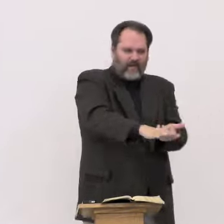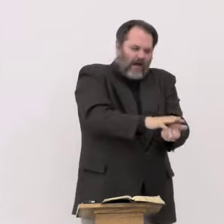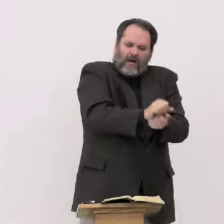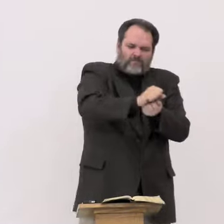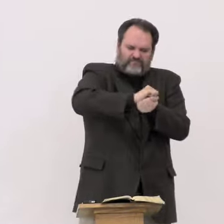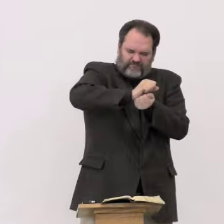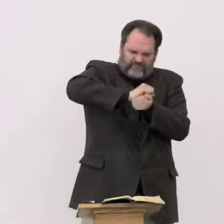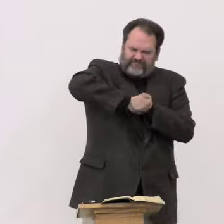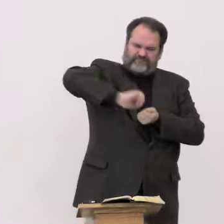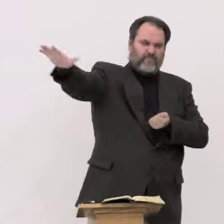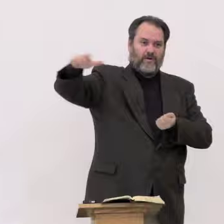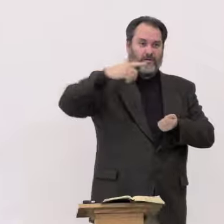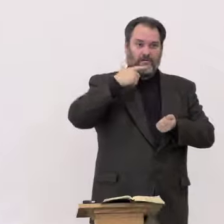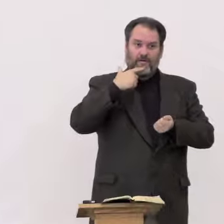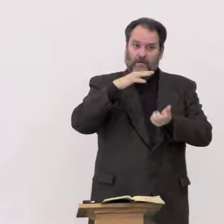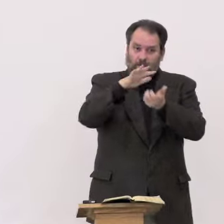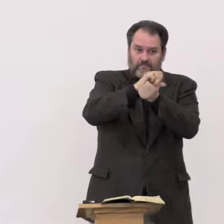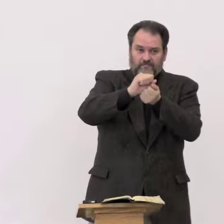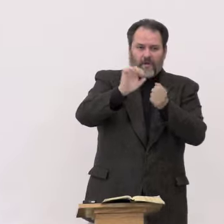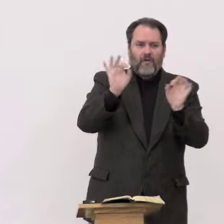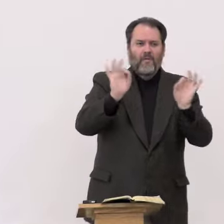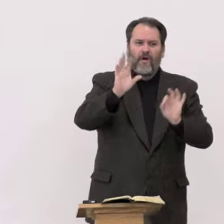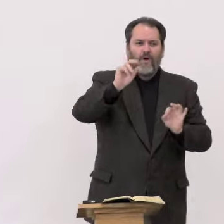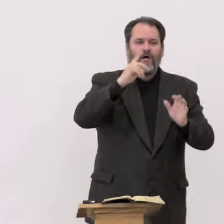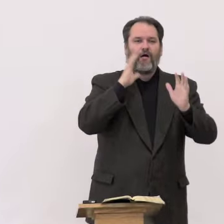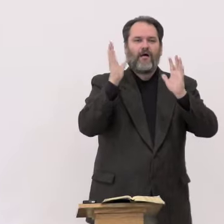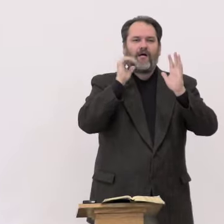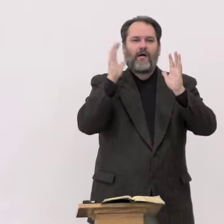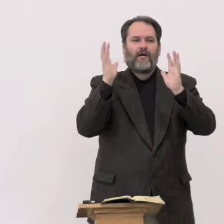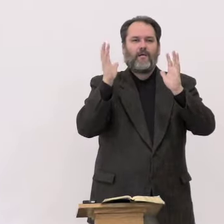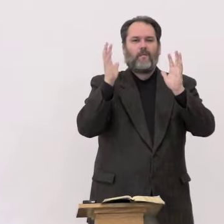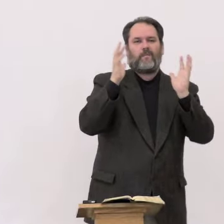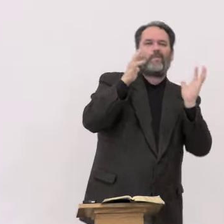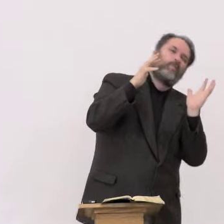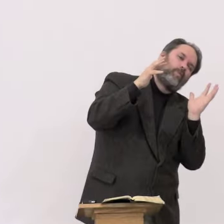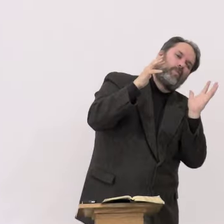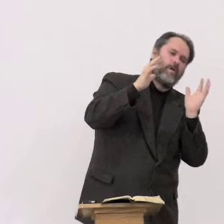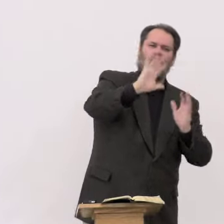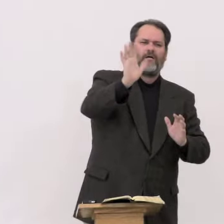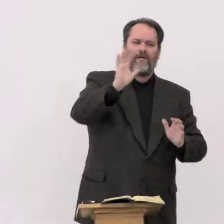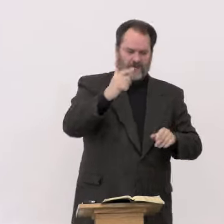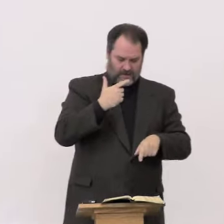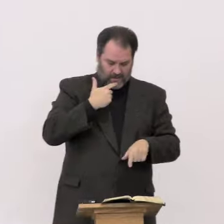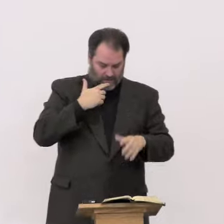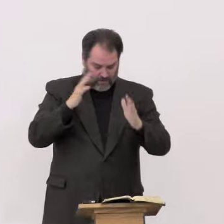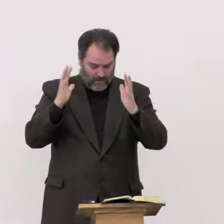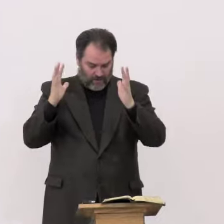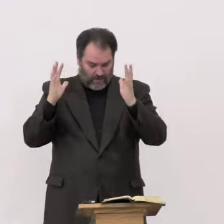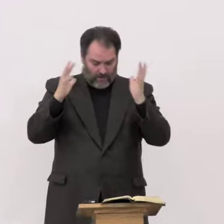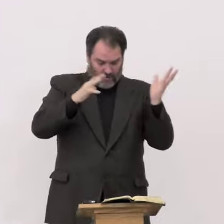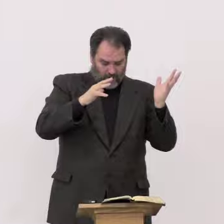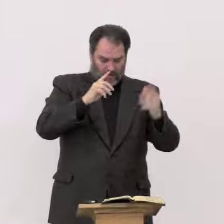terrible, and it's not a foundation. It'll be destroyed. It won't be like kind of destroyed, it'll be destroyed.